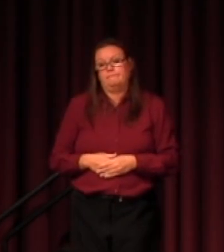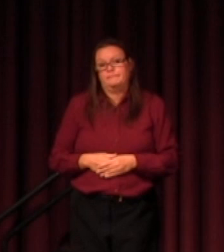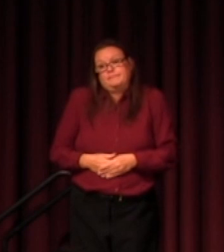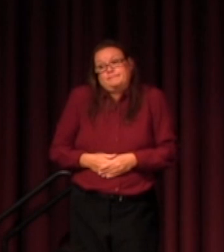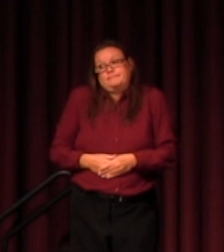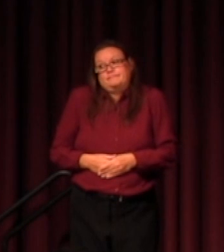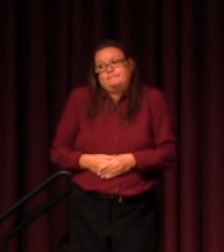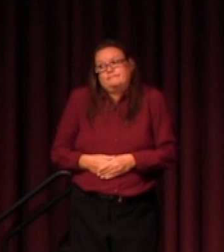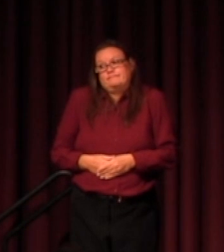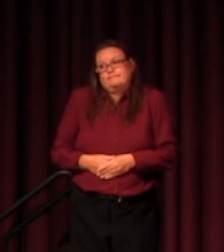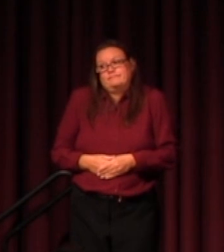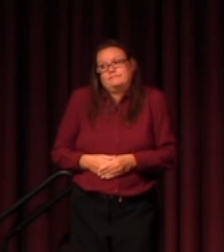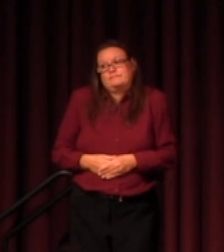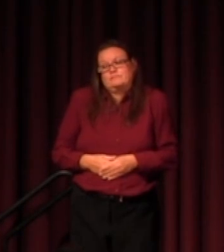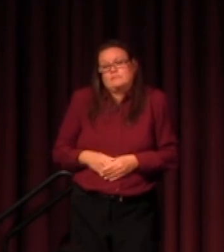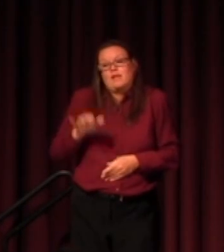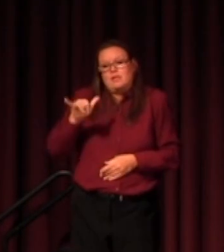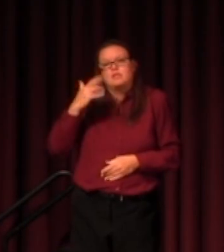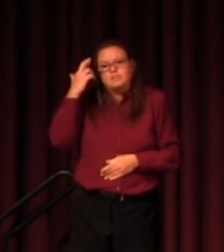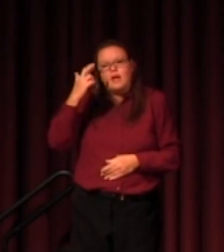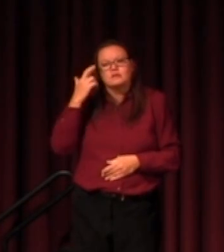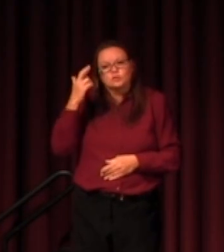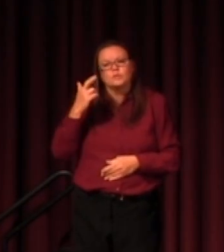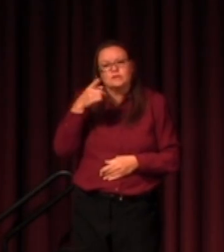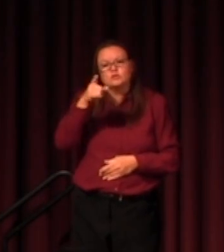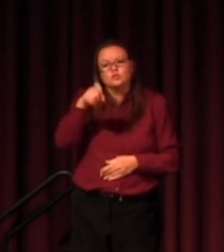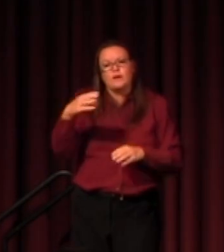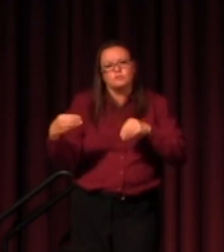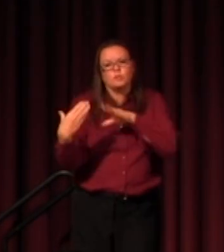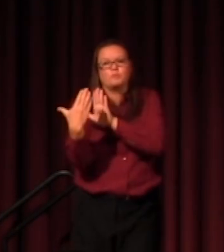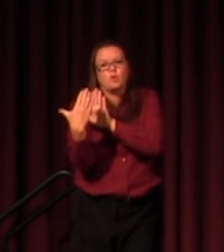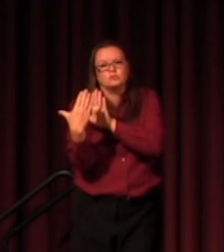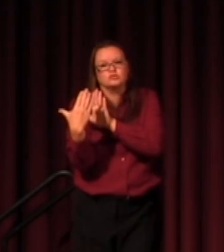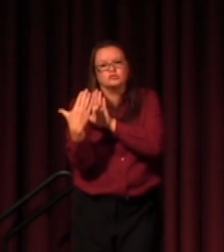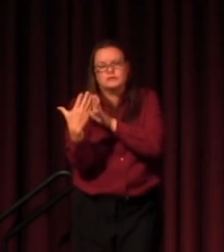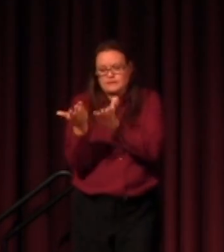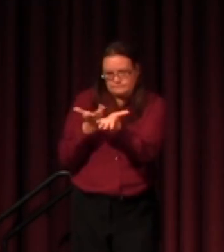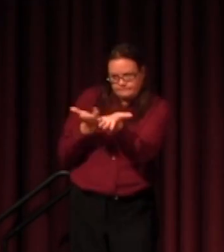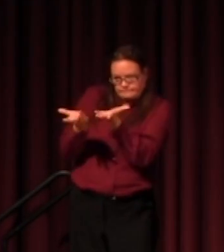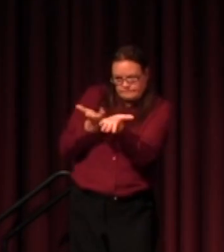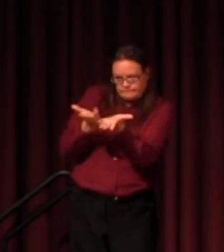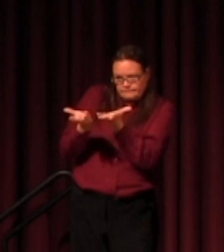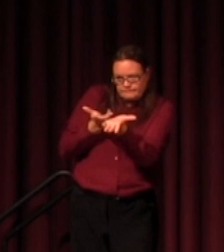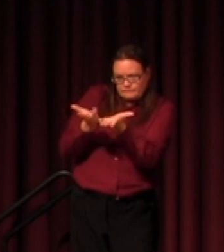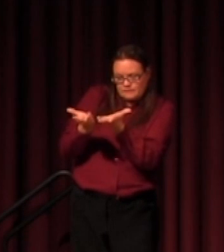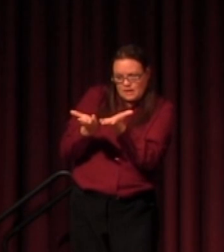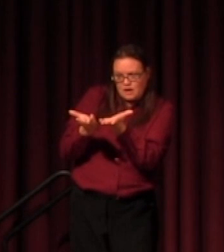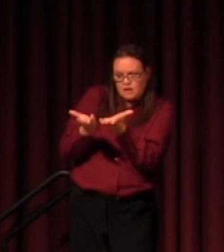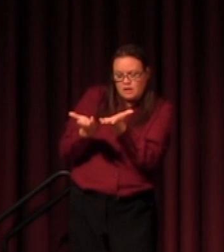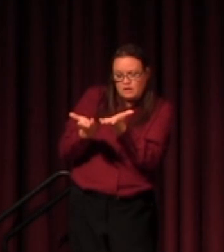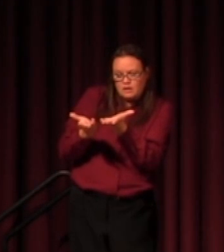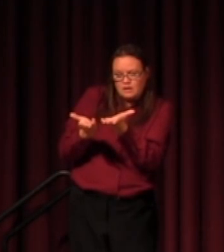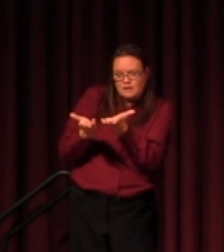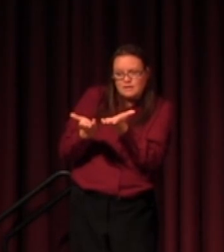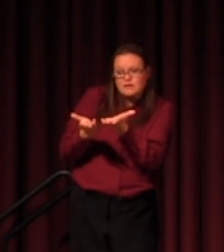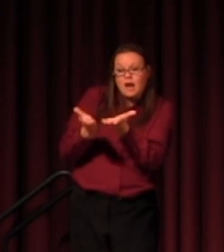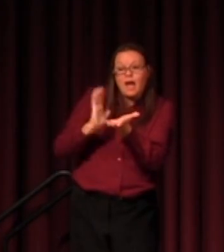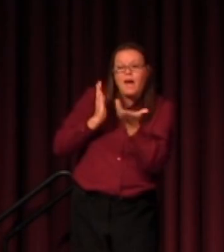That's why we got to get into it with them to figure out what is our shared definition of